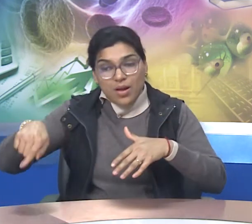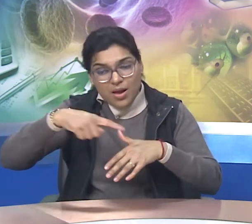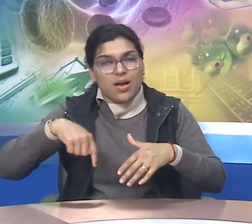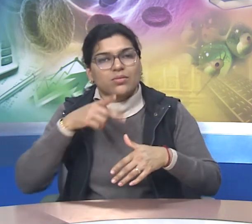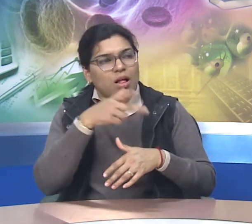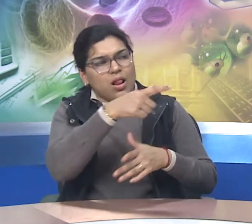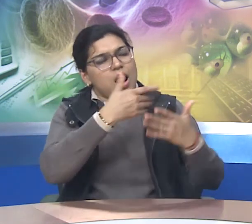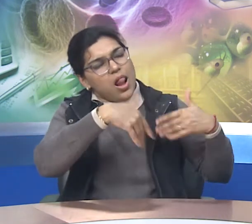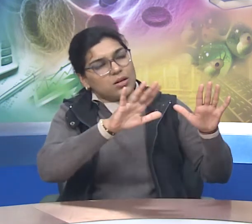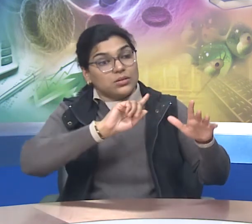The group